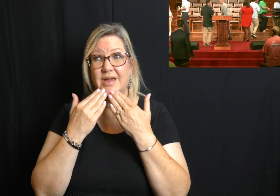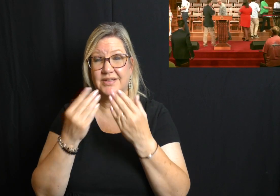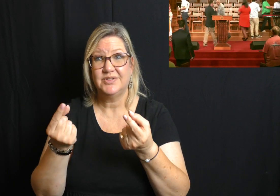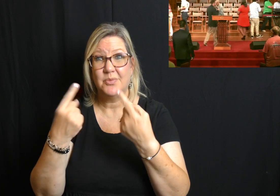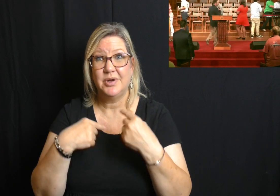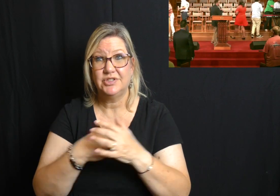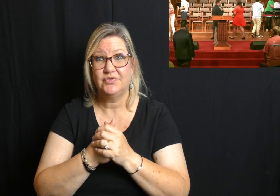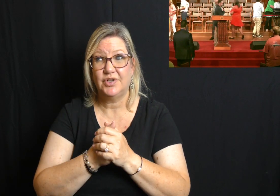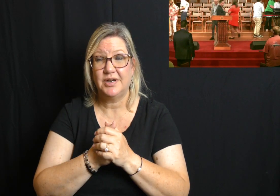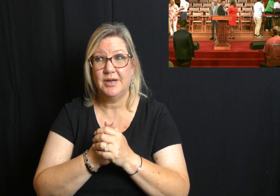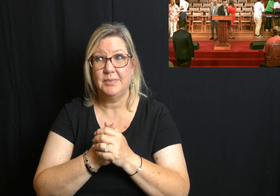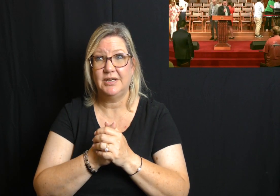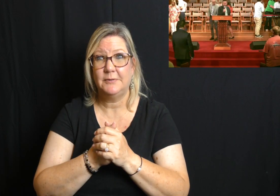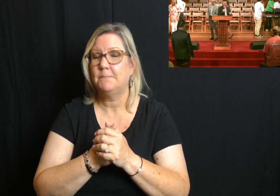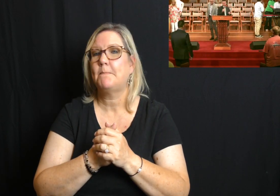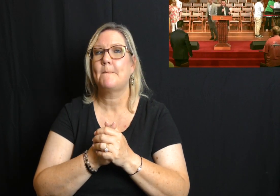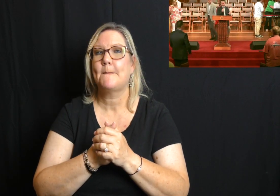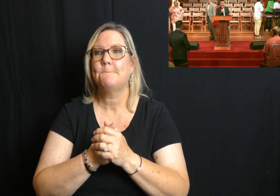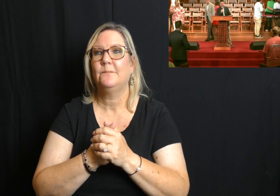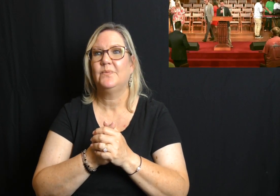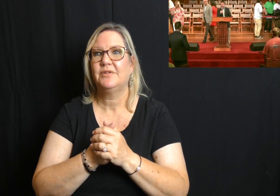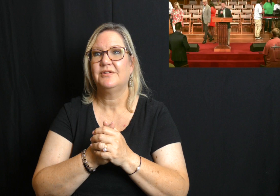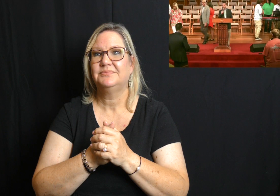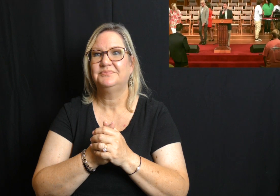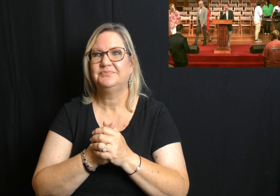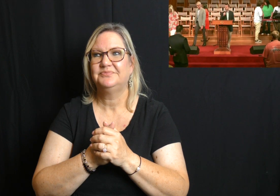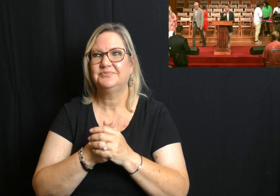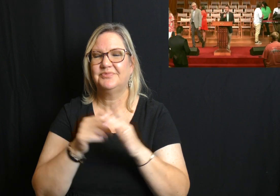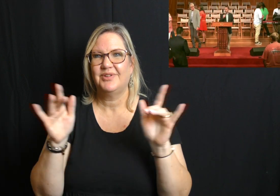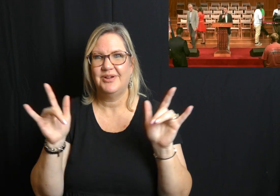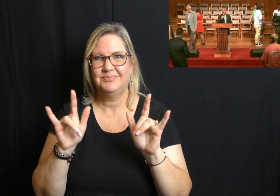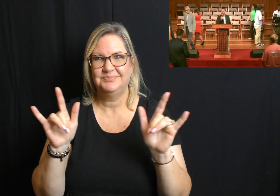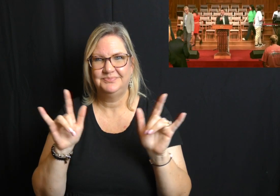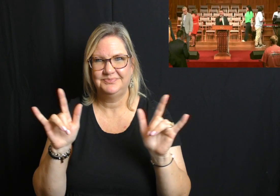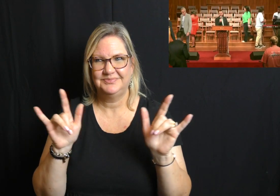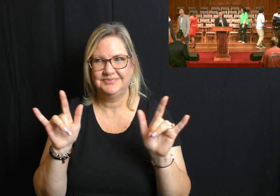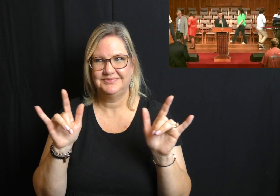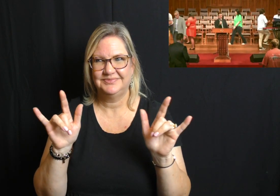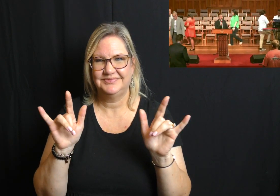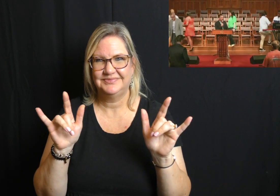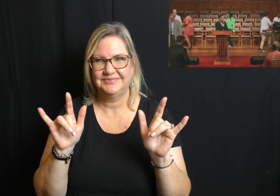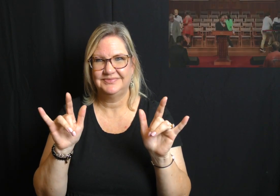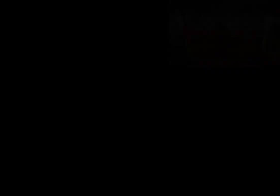You can continue responding to the invitation if you're online with us. First, you can